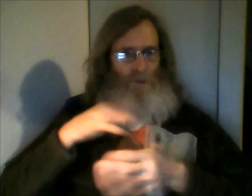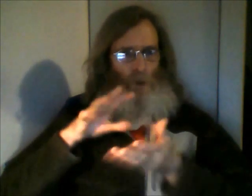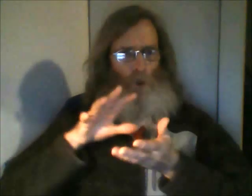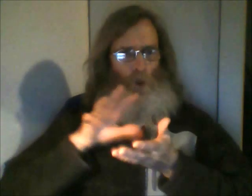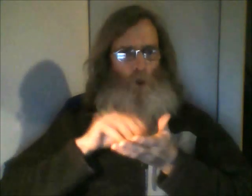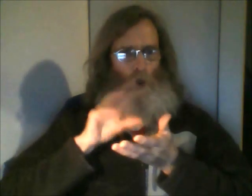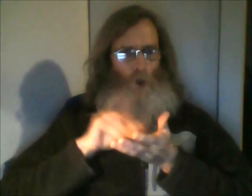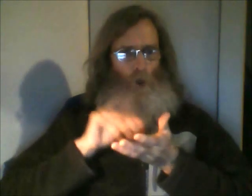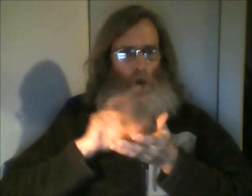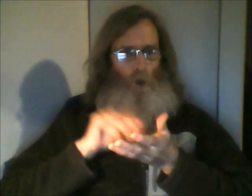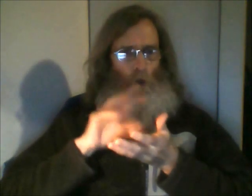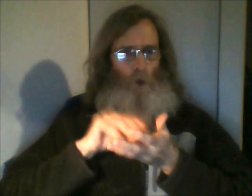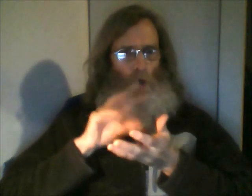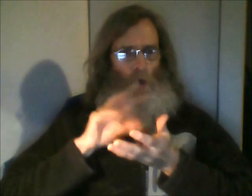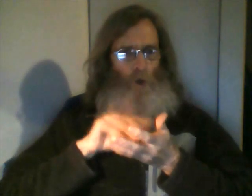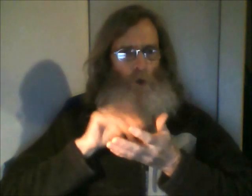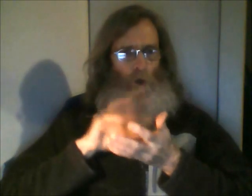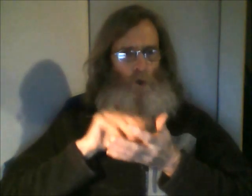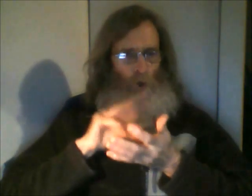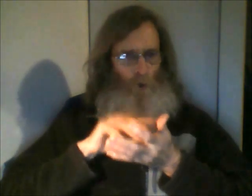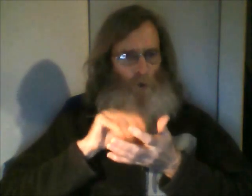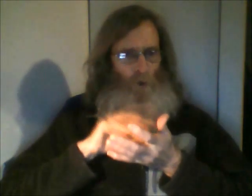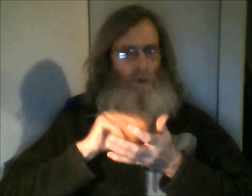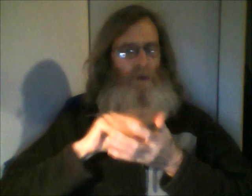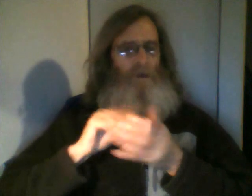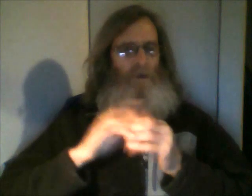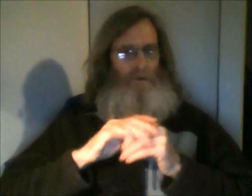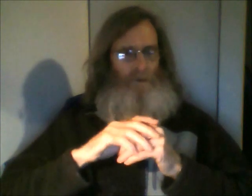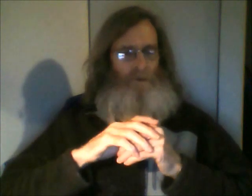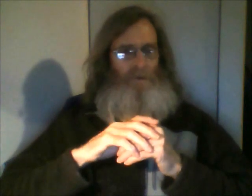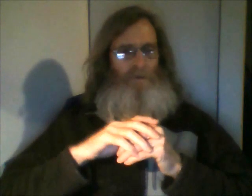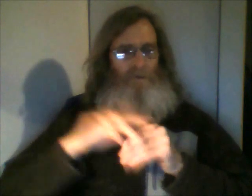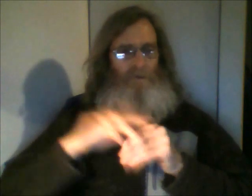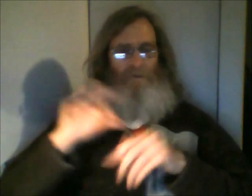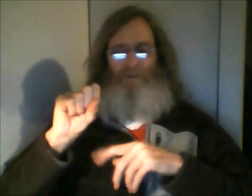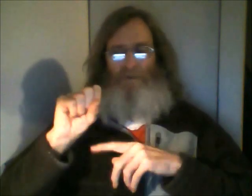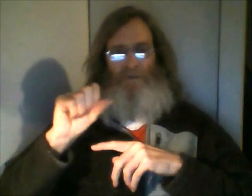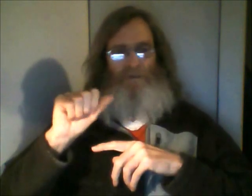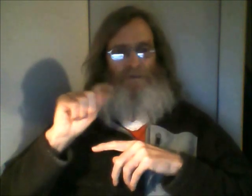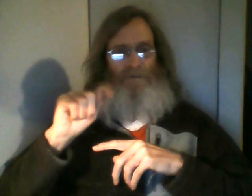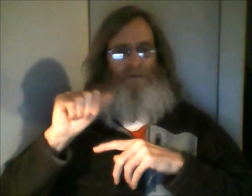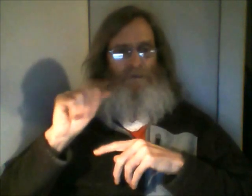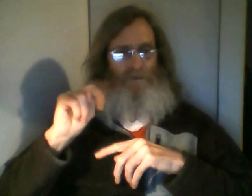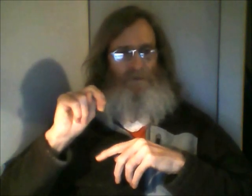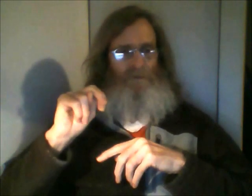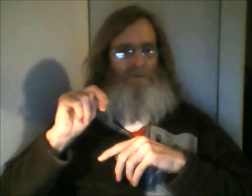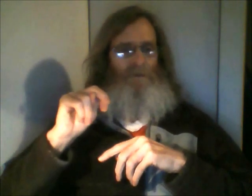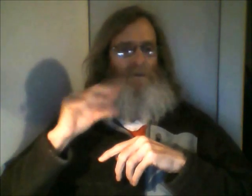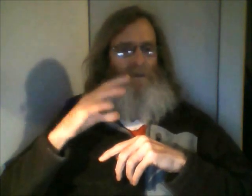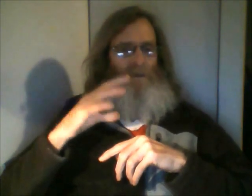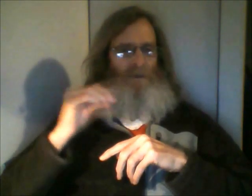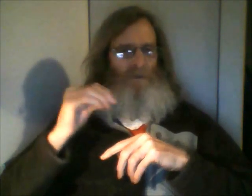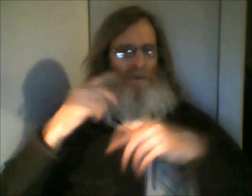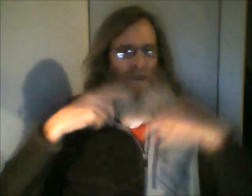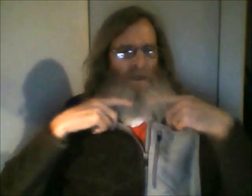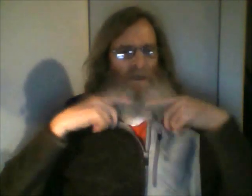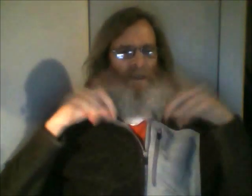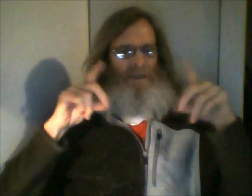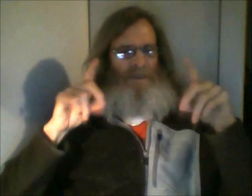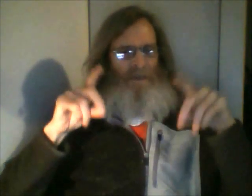that. It'll go and it'll stop, but I think you're going to probably want to be able to steer as well. It's important to be able to reach all the switches and everything when you're actually strapped into